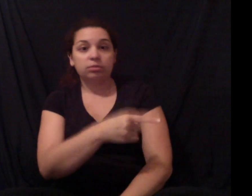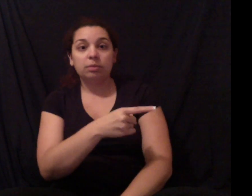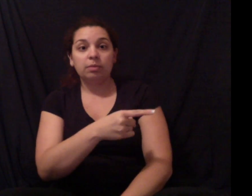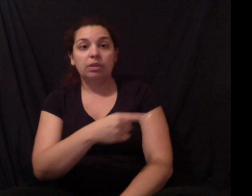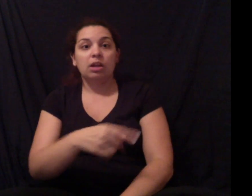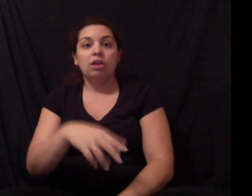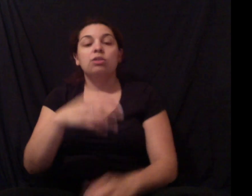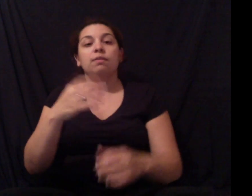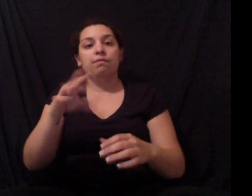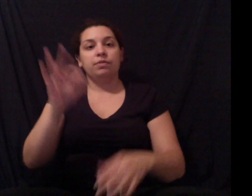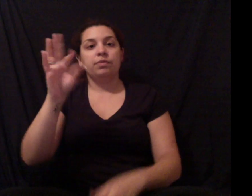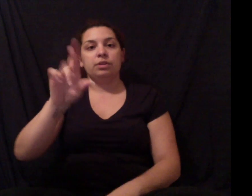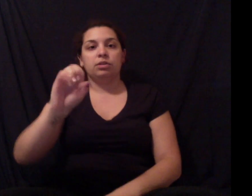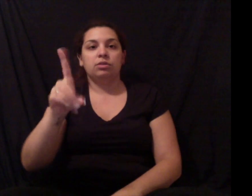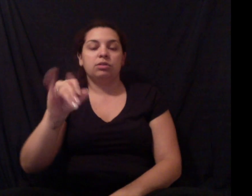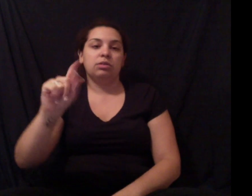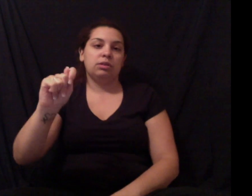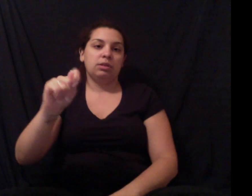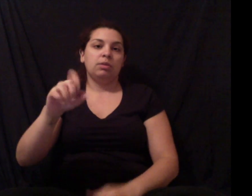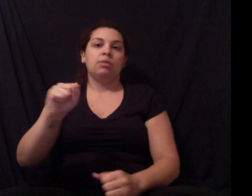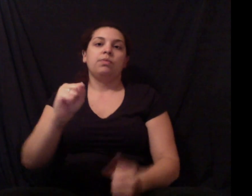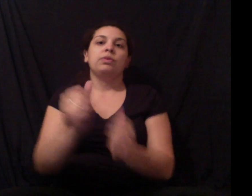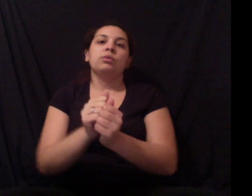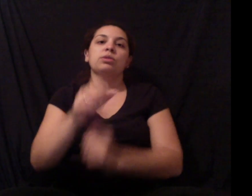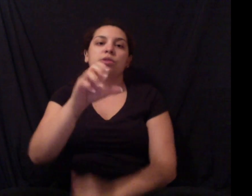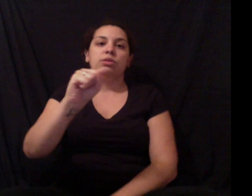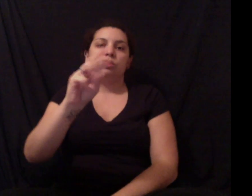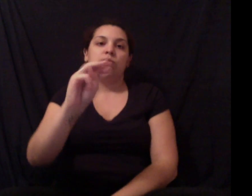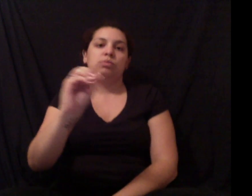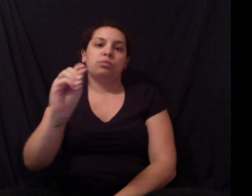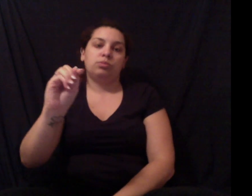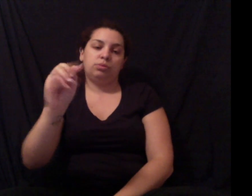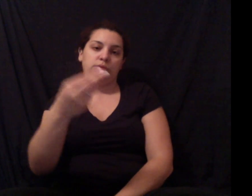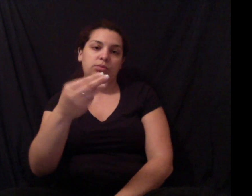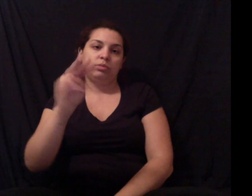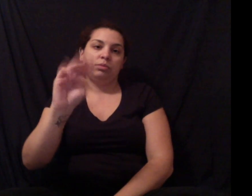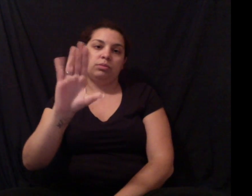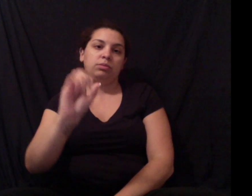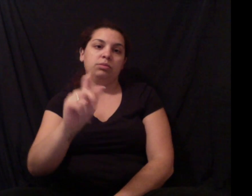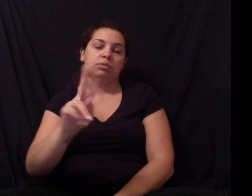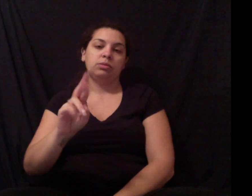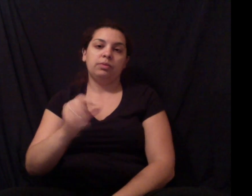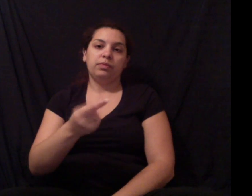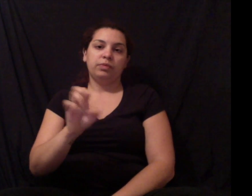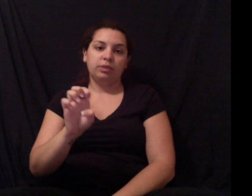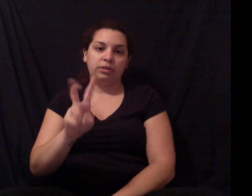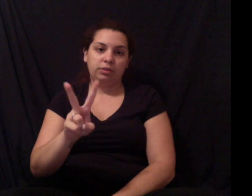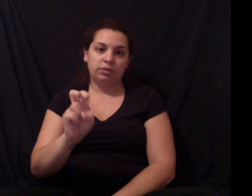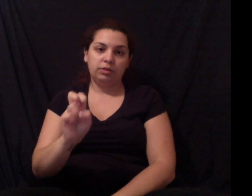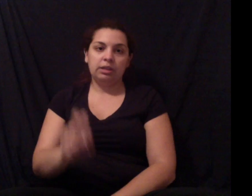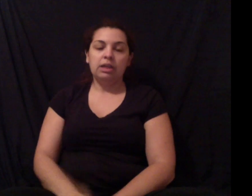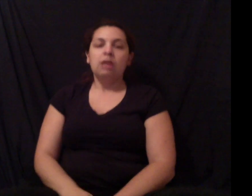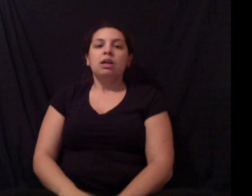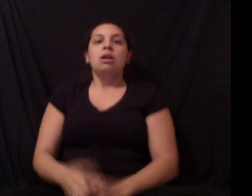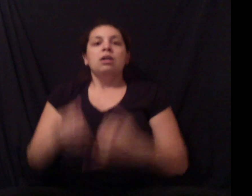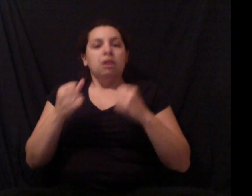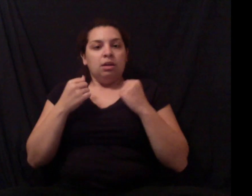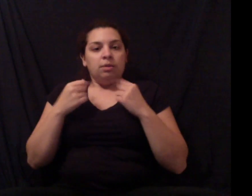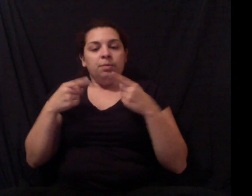with the username Smooth McGroove. We're going to take a moment to thank one of our sponsors, and while that's going on, I'm going to be regretting not asking Smooth to